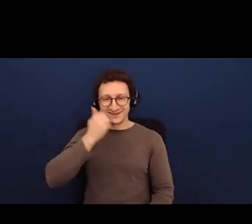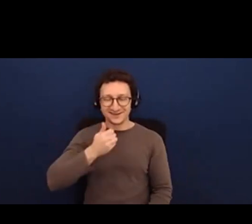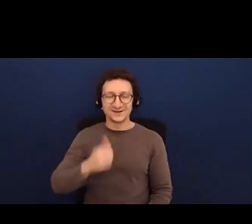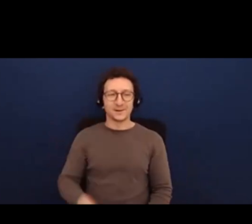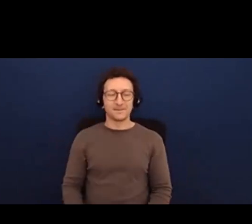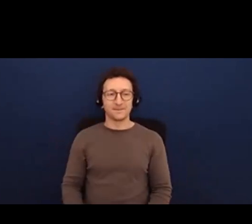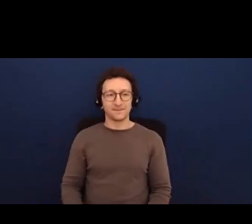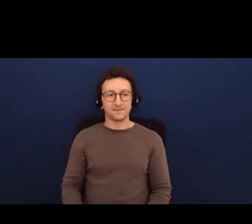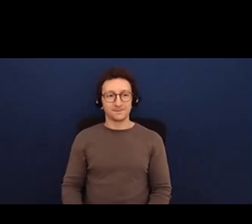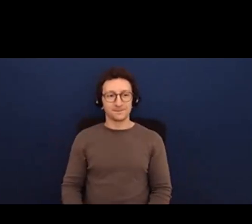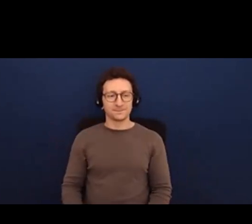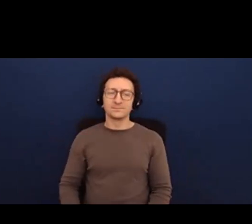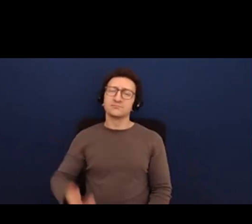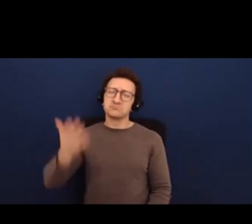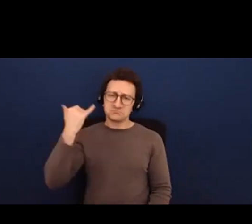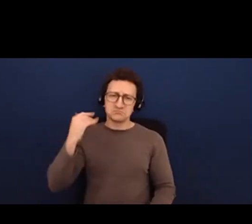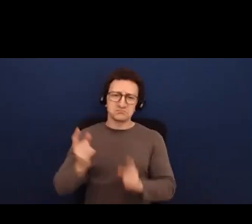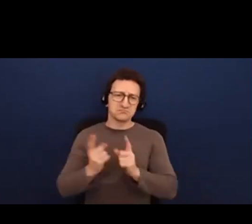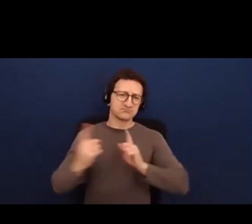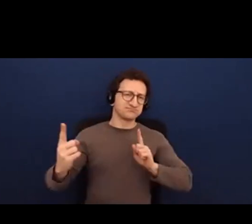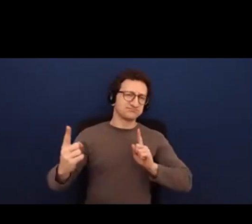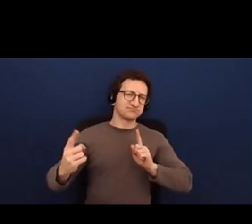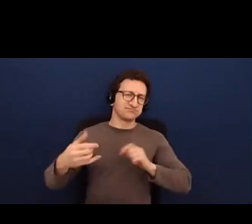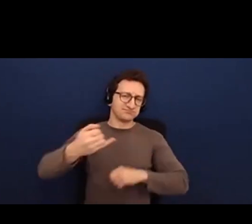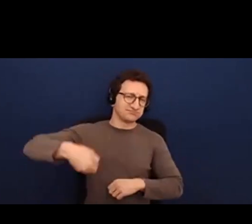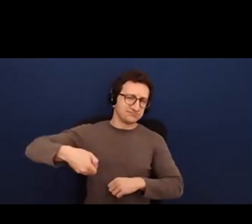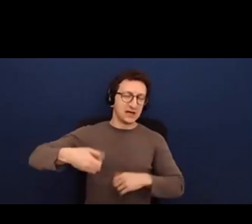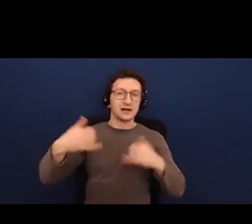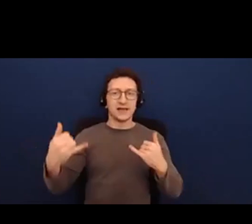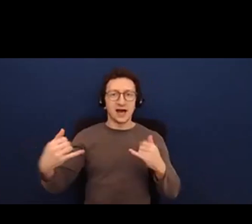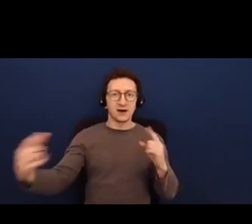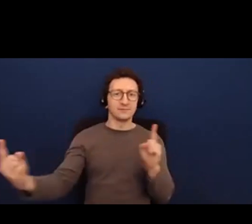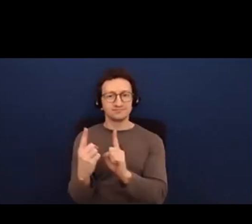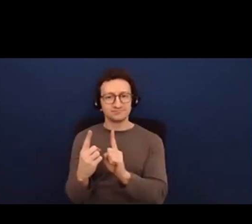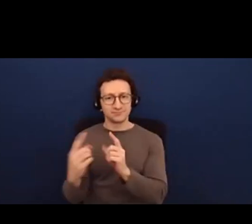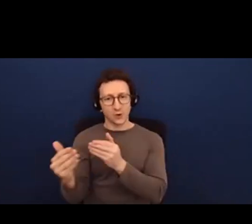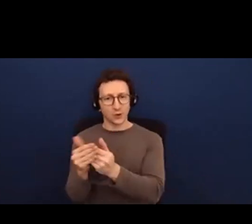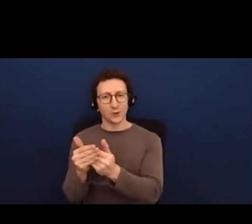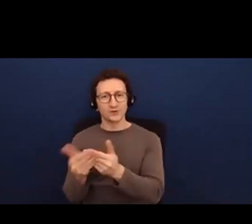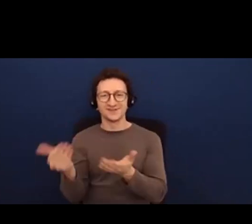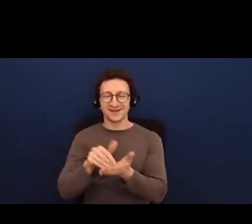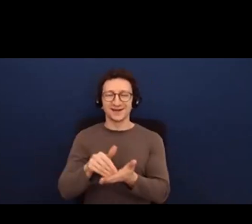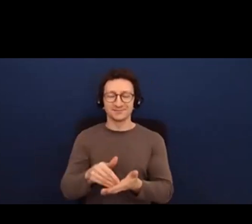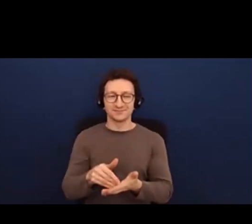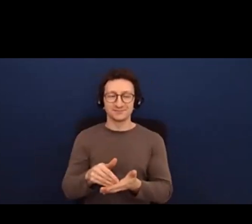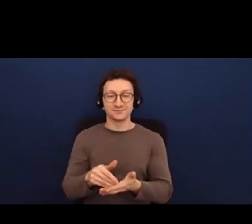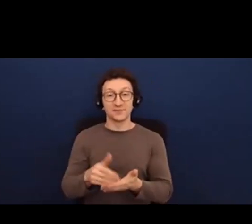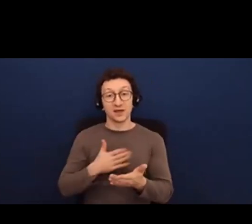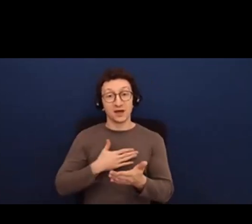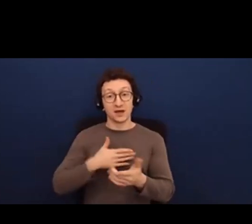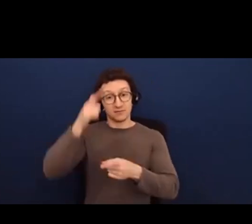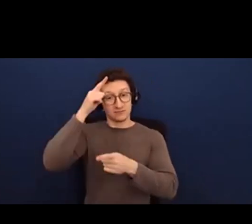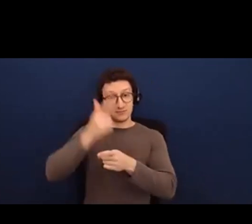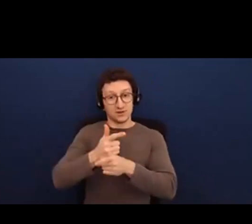we have been alienated in the past, but now we are very, very close. My brother is a philosopher. He